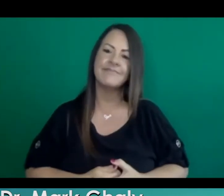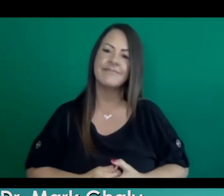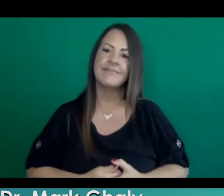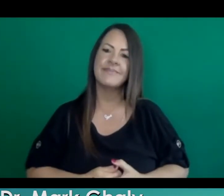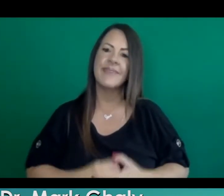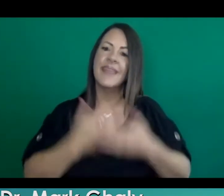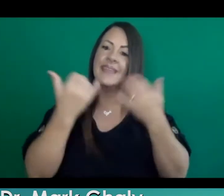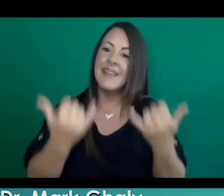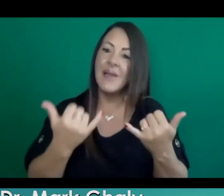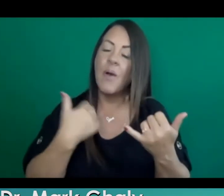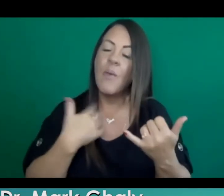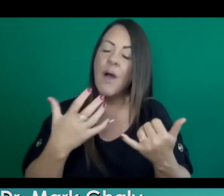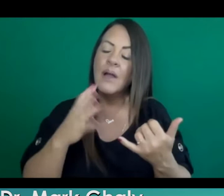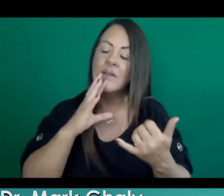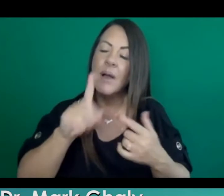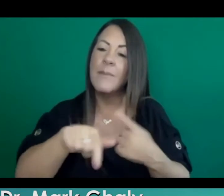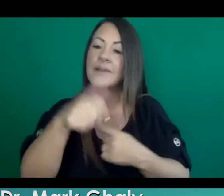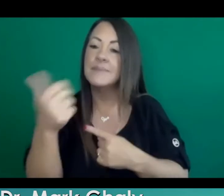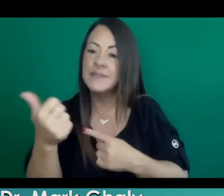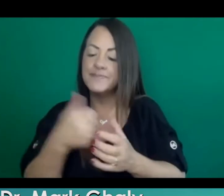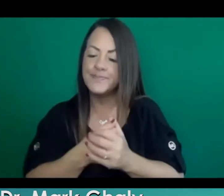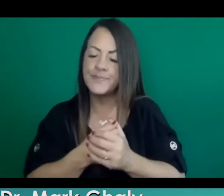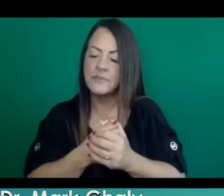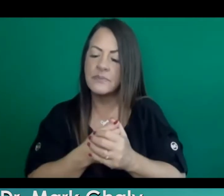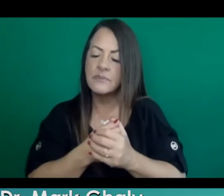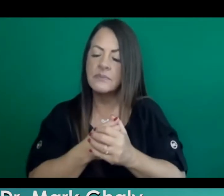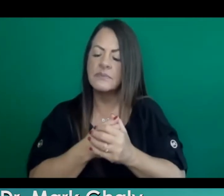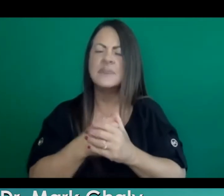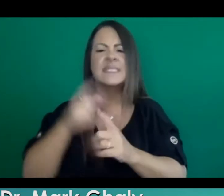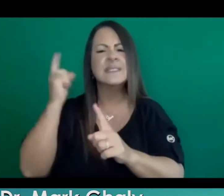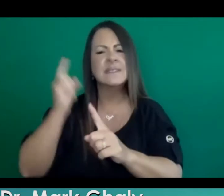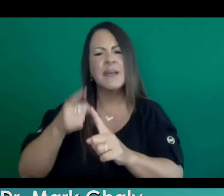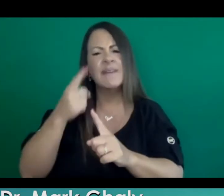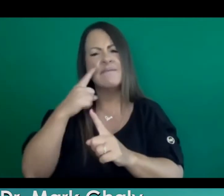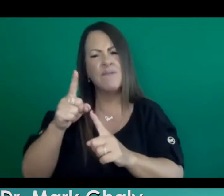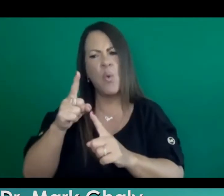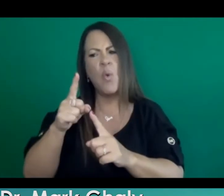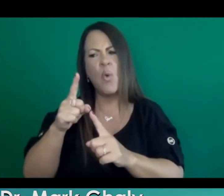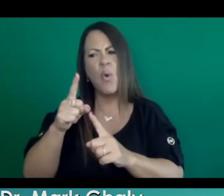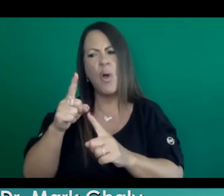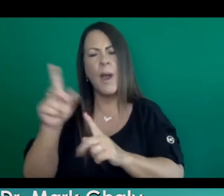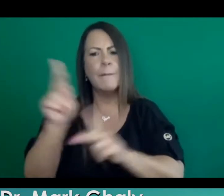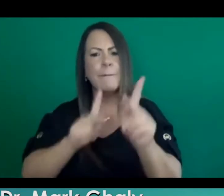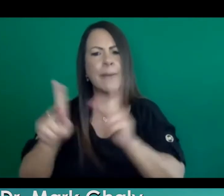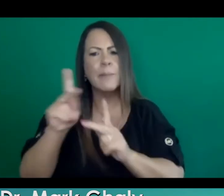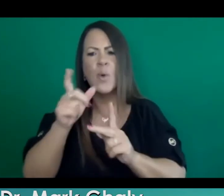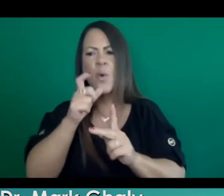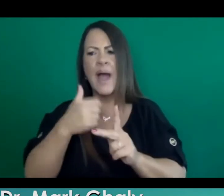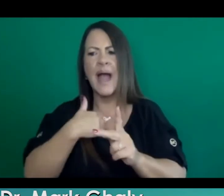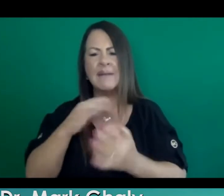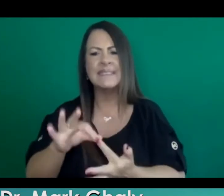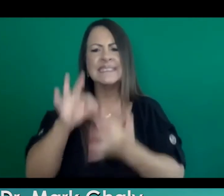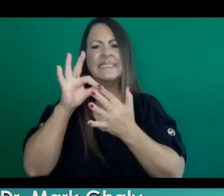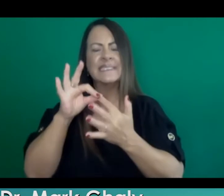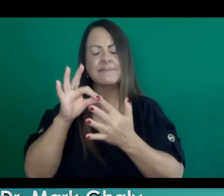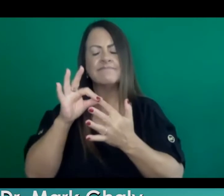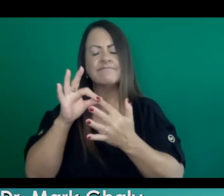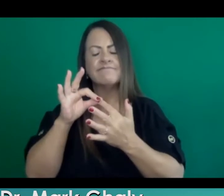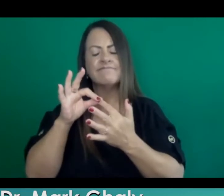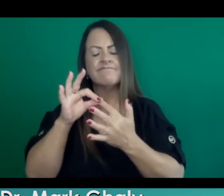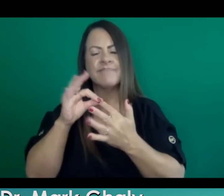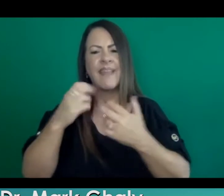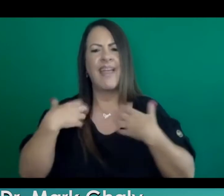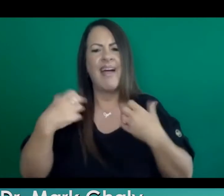to talk particularly about vulnerable populations. We've been talking through for months, ever since